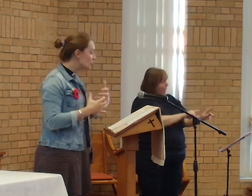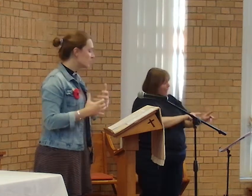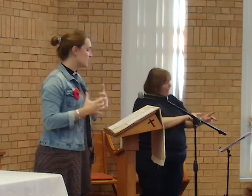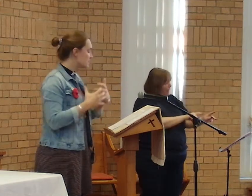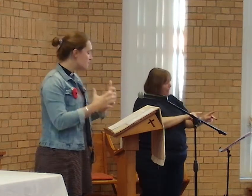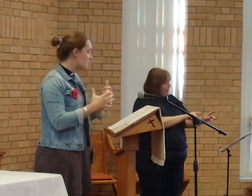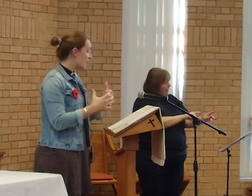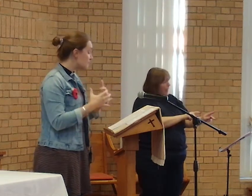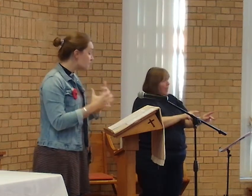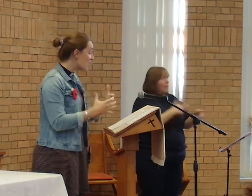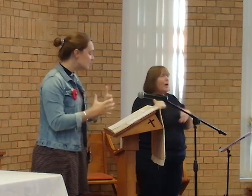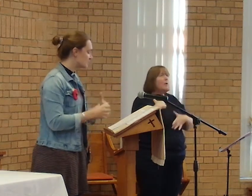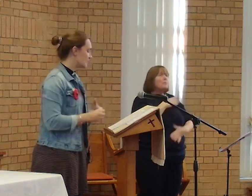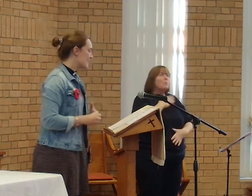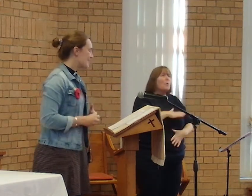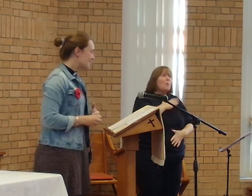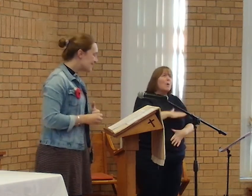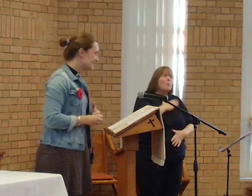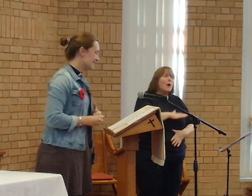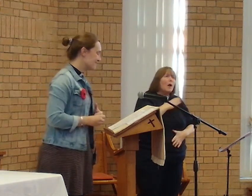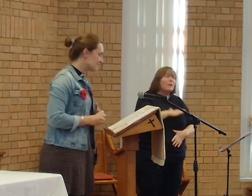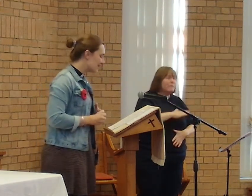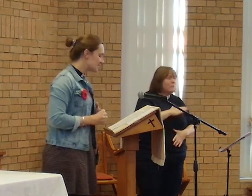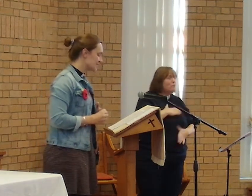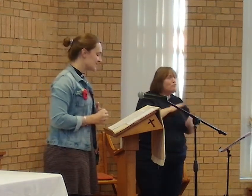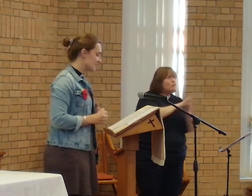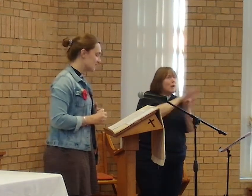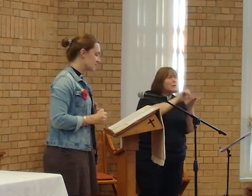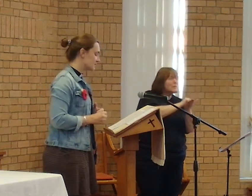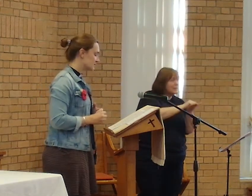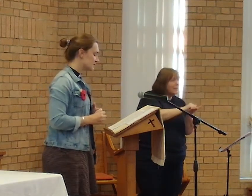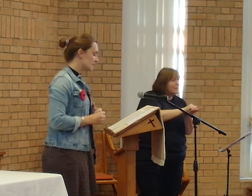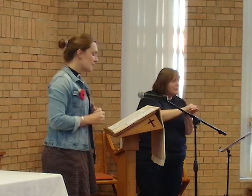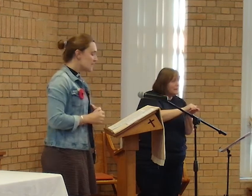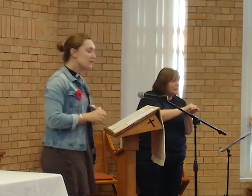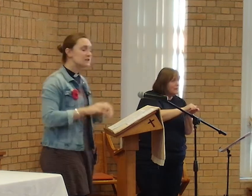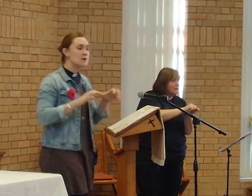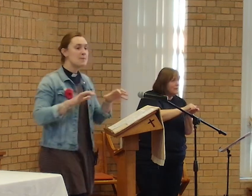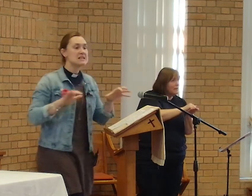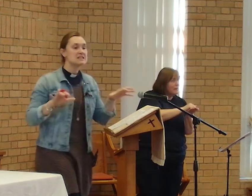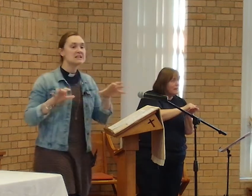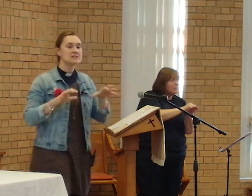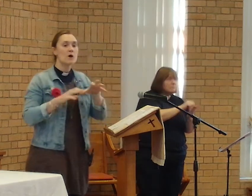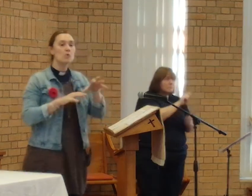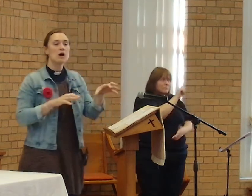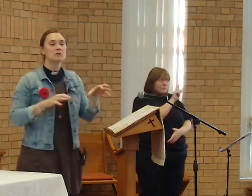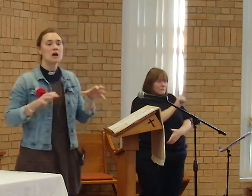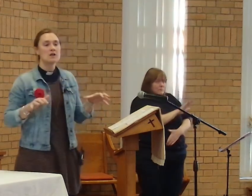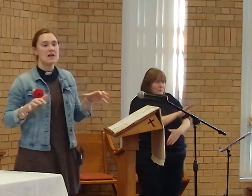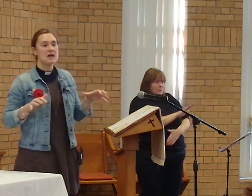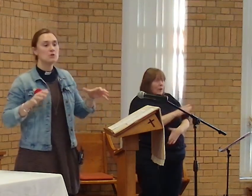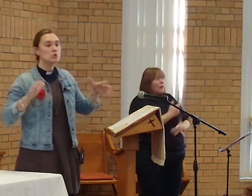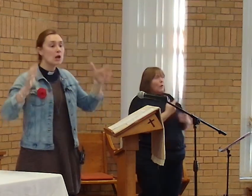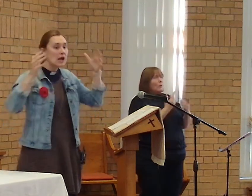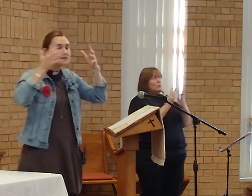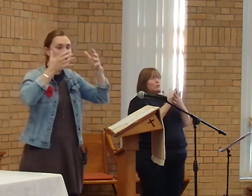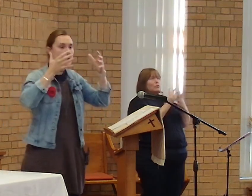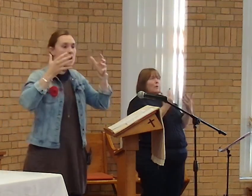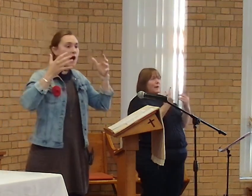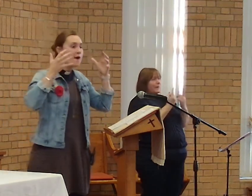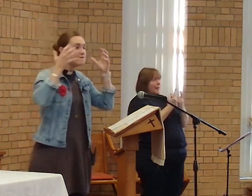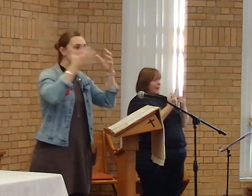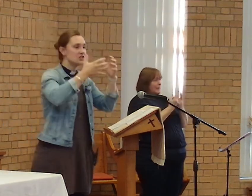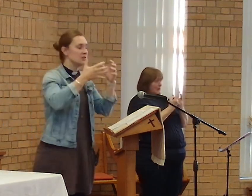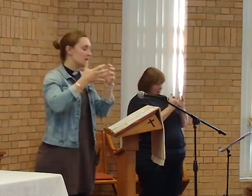they hungering and thirsting for righteousness? There are so many things in our world, aren't there, that will